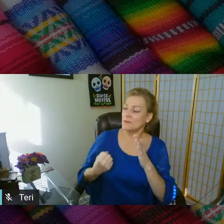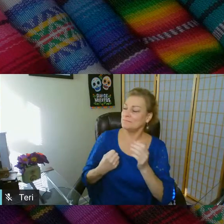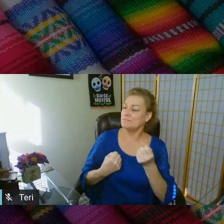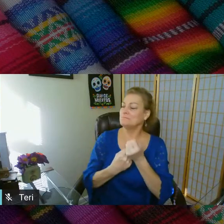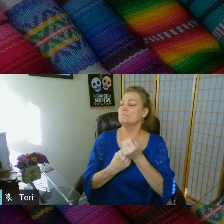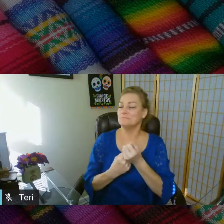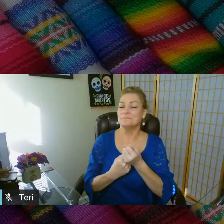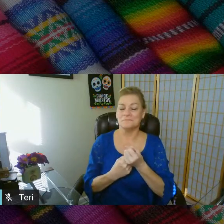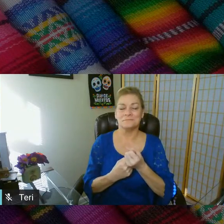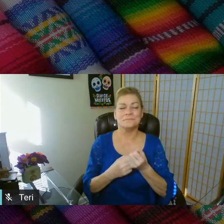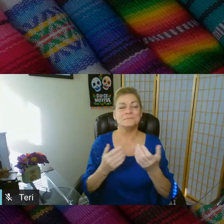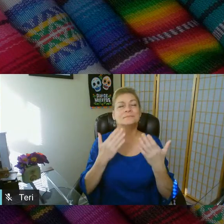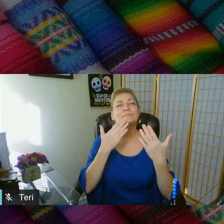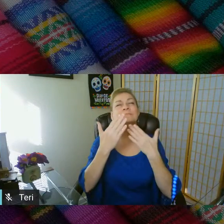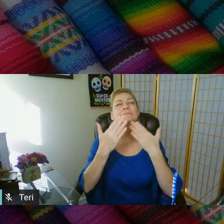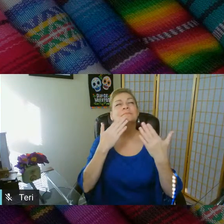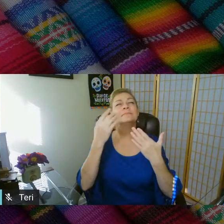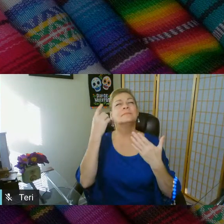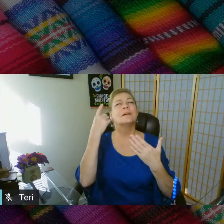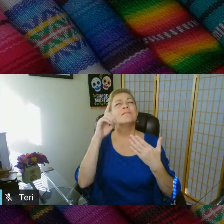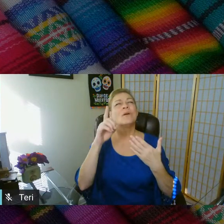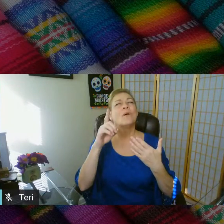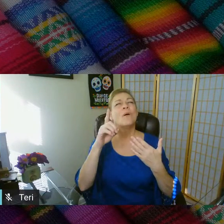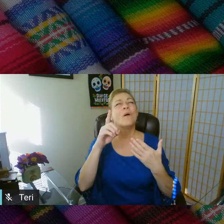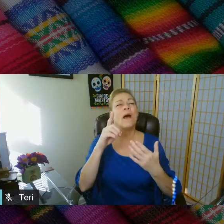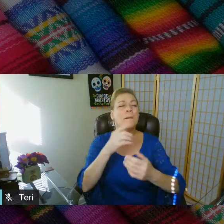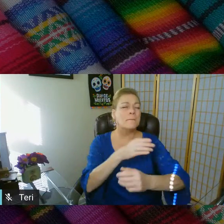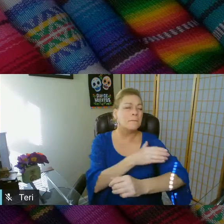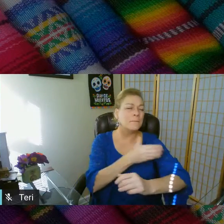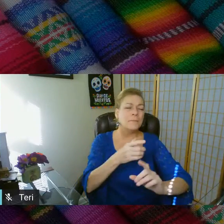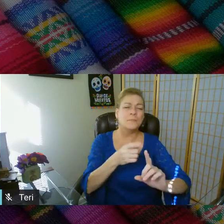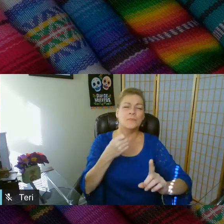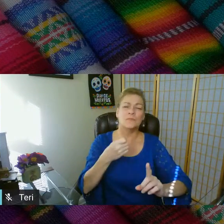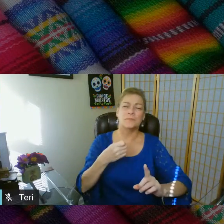We give thanks for the power of life.